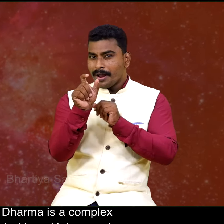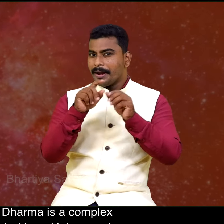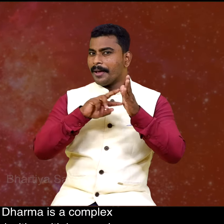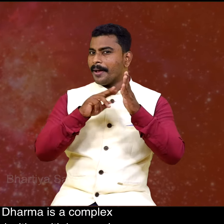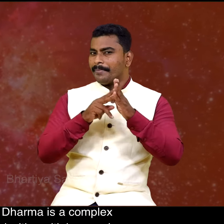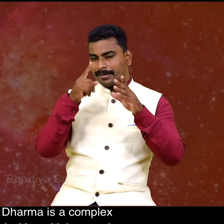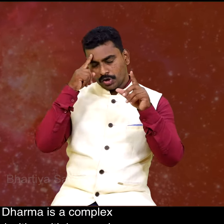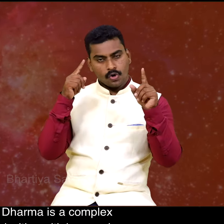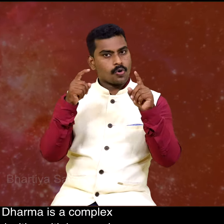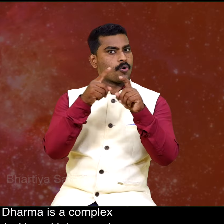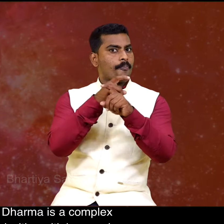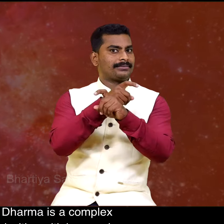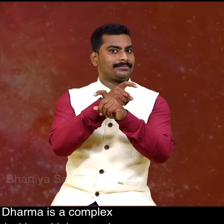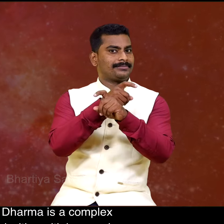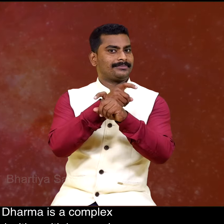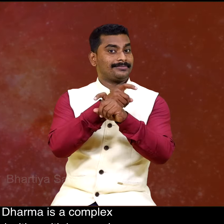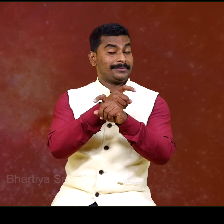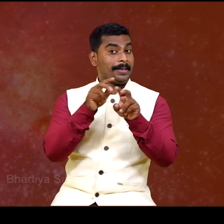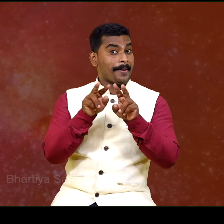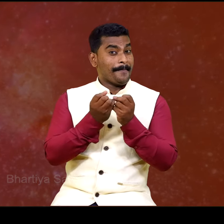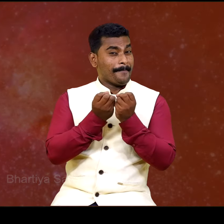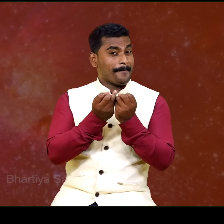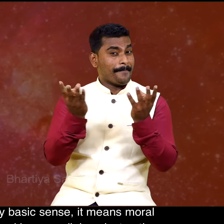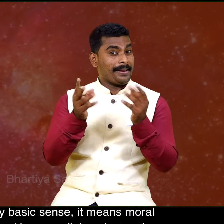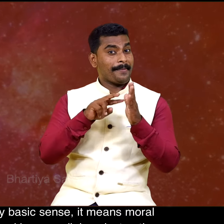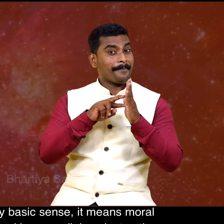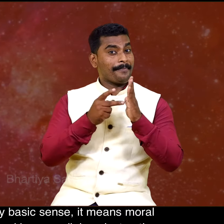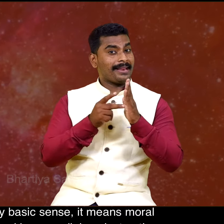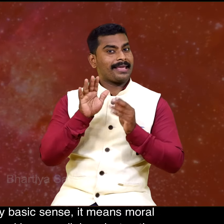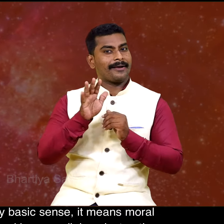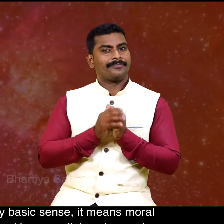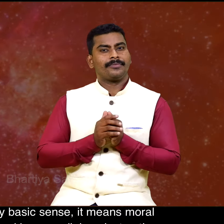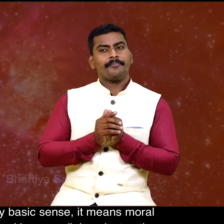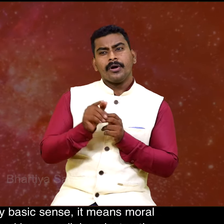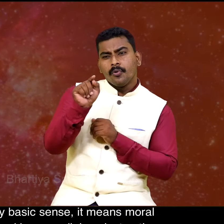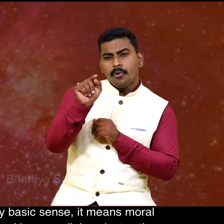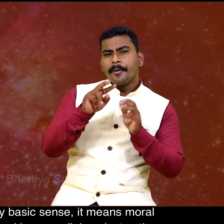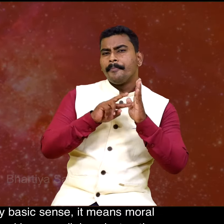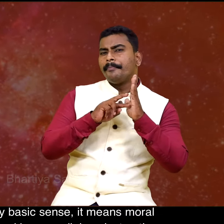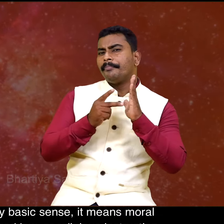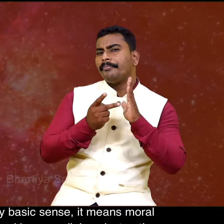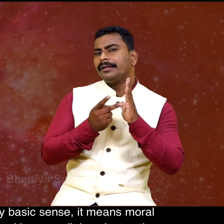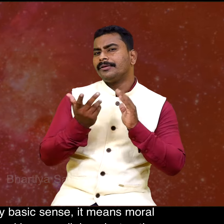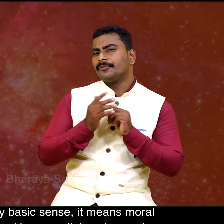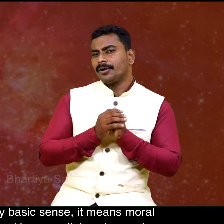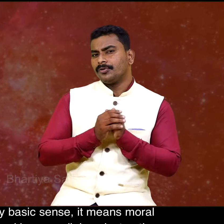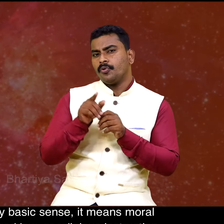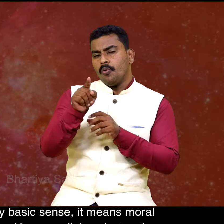meanings. In a very basic sense, it means moral duty,